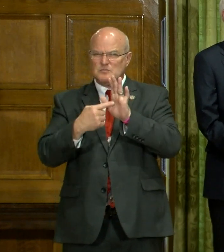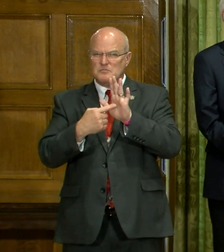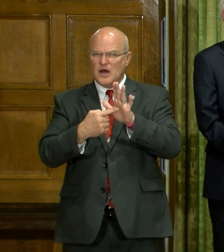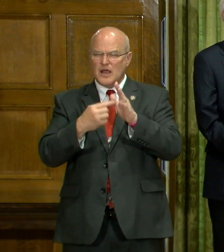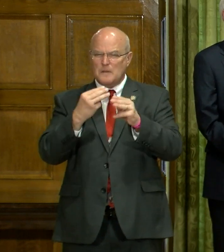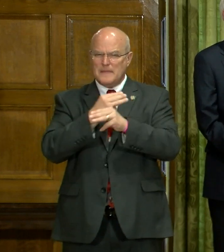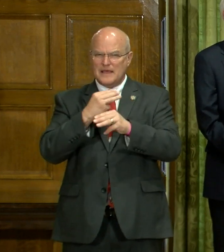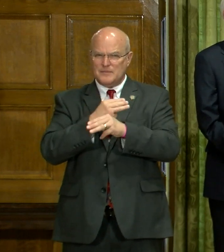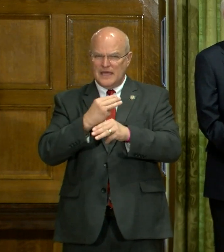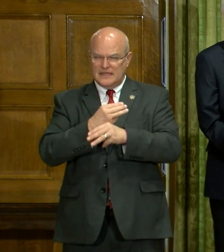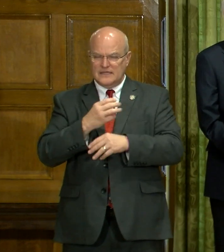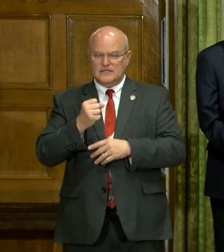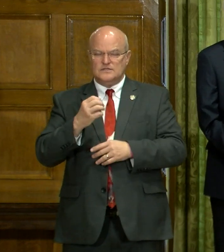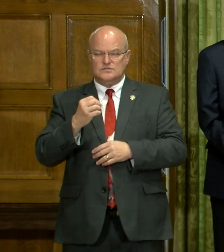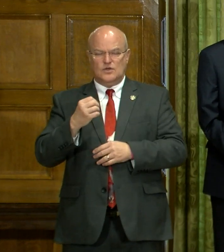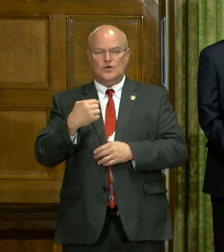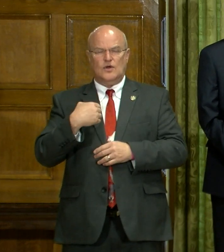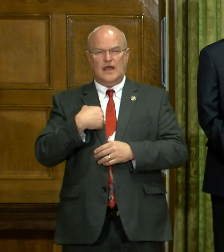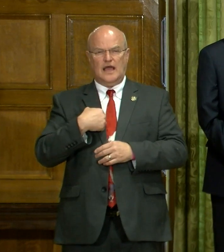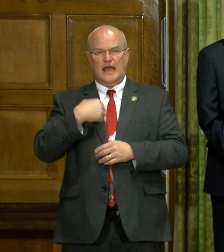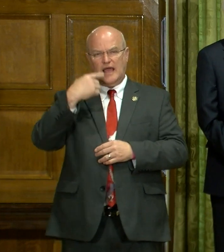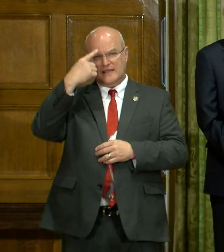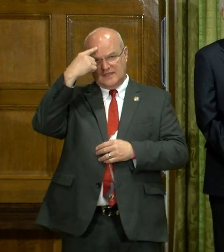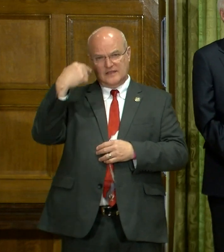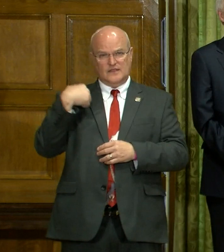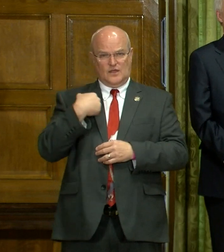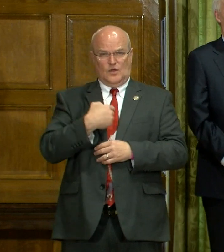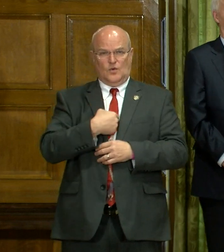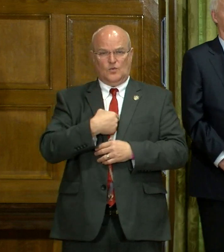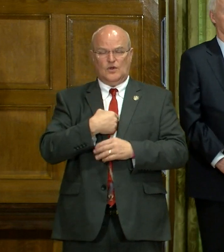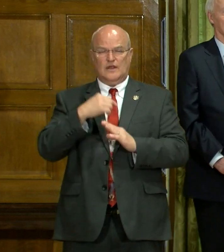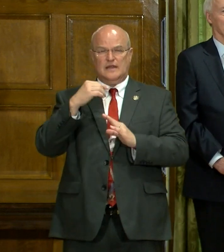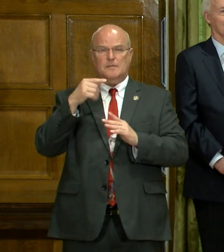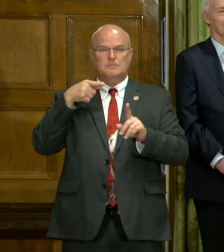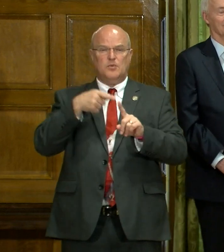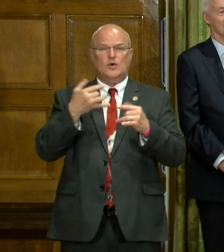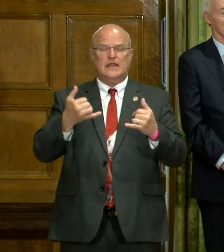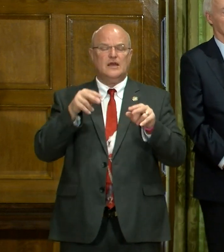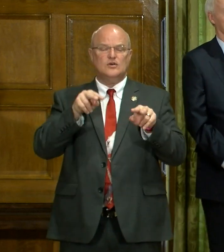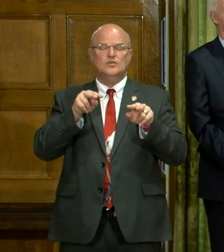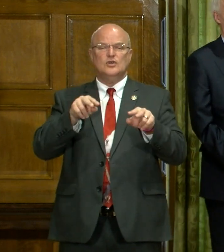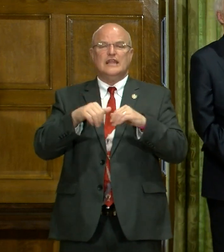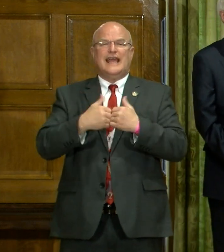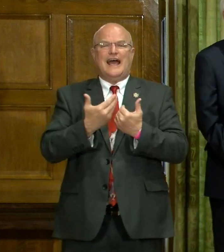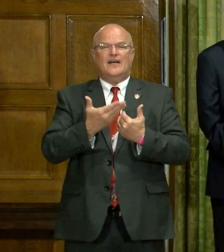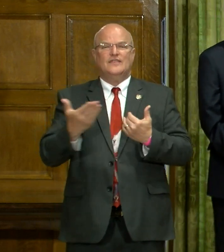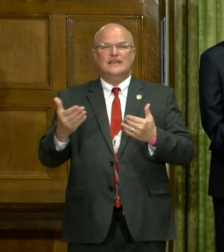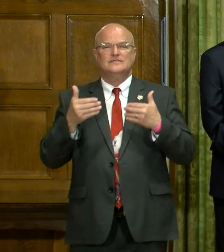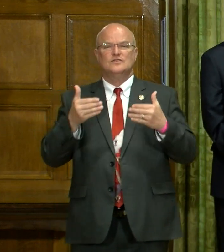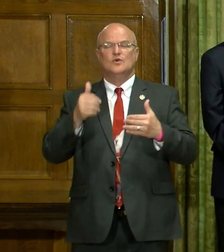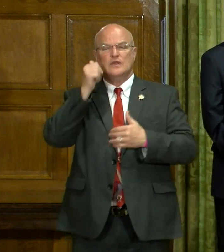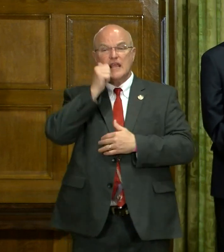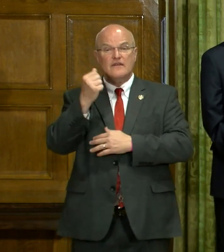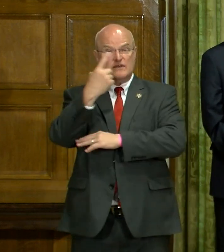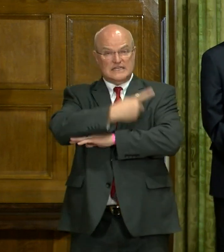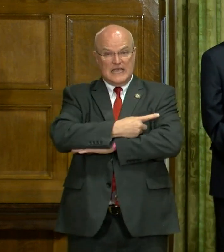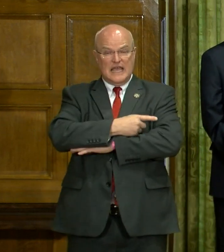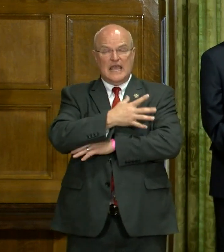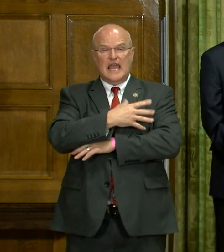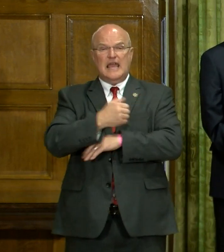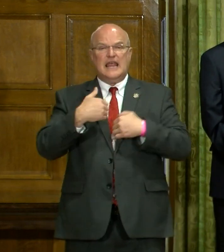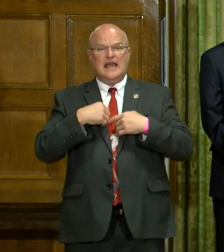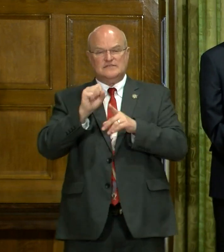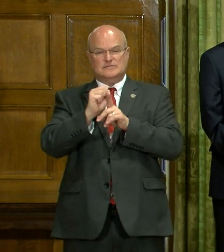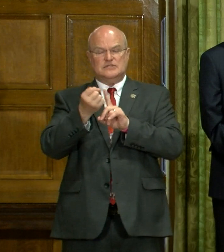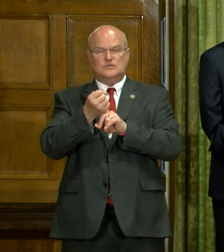model mathematically. And so I would say that we're at a point where we need to look at how things are going day to day and have